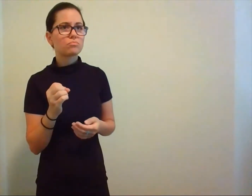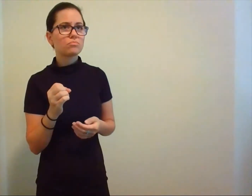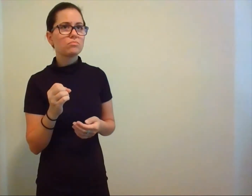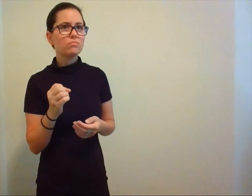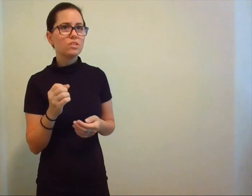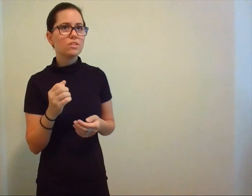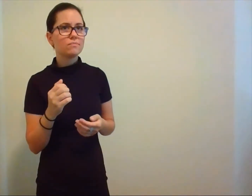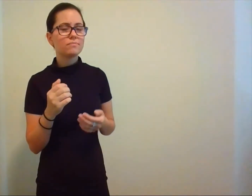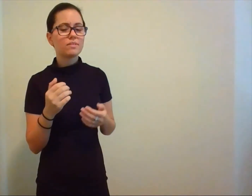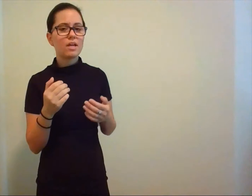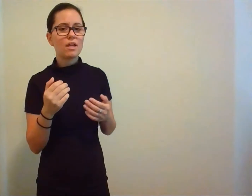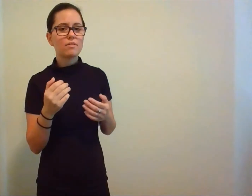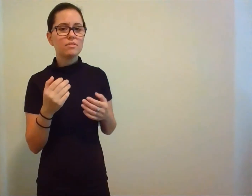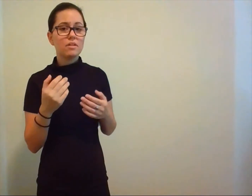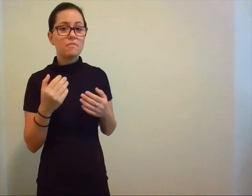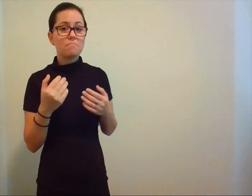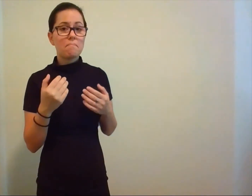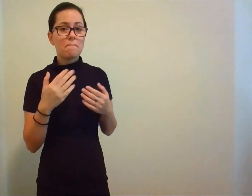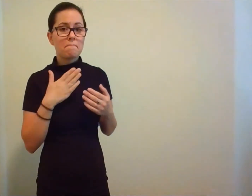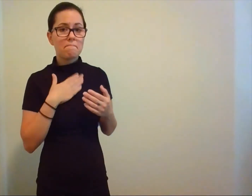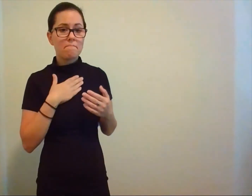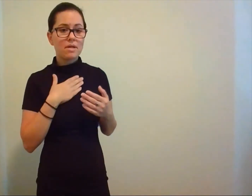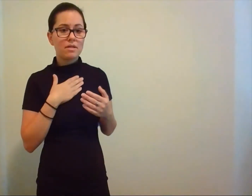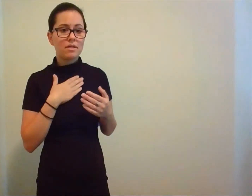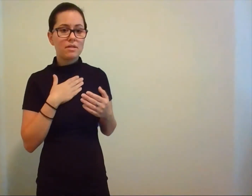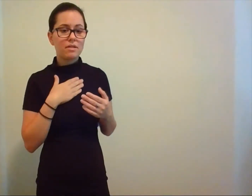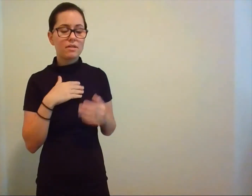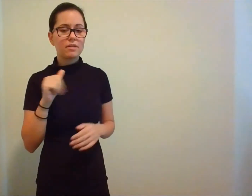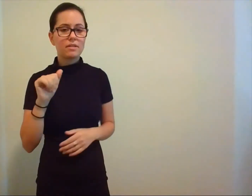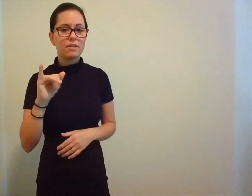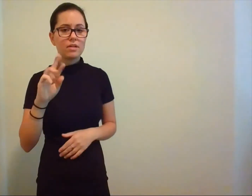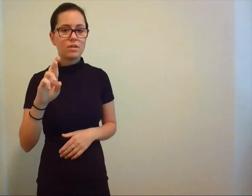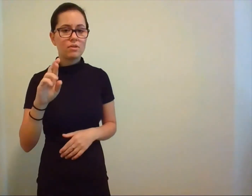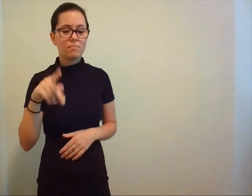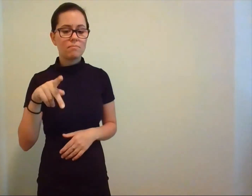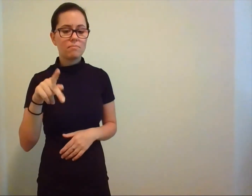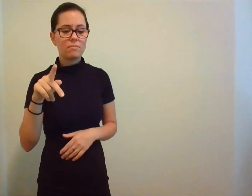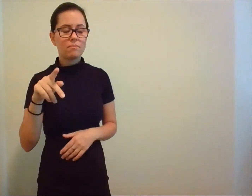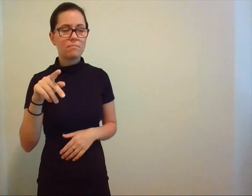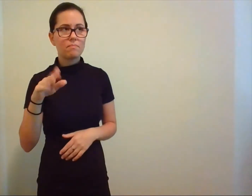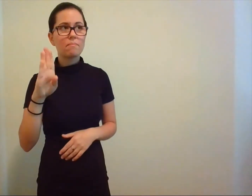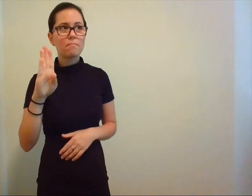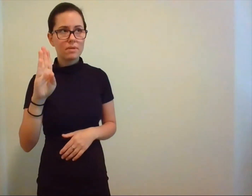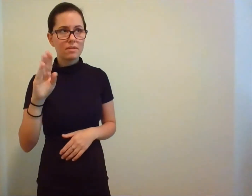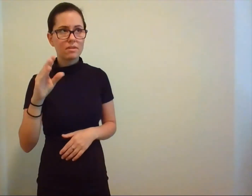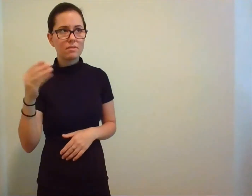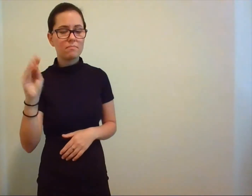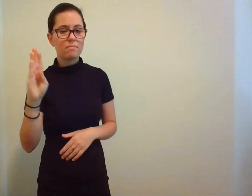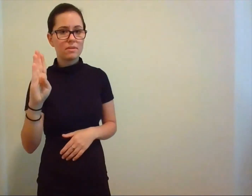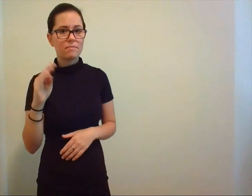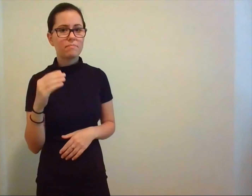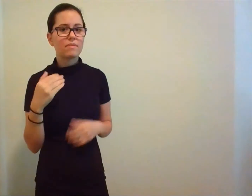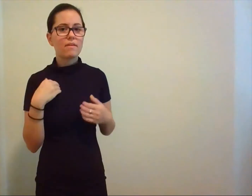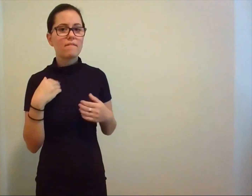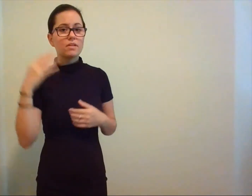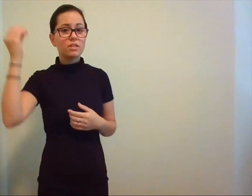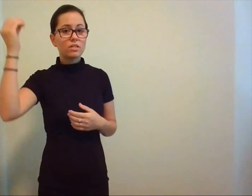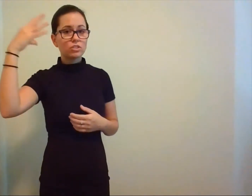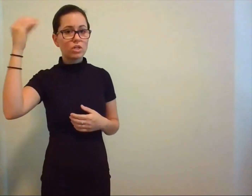shower. You had to go outside. The shower had a toilet and a sink in it. It was like an outhouse, but it was in between the guest house